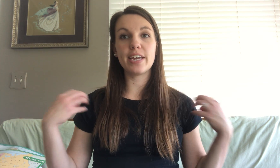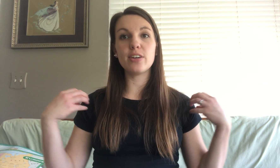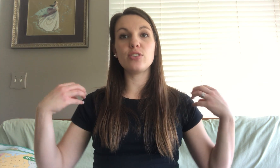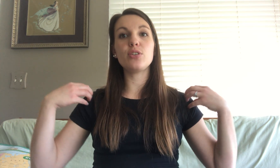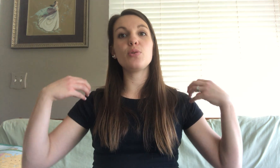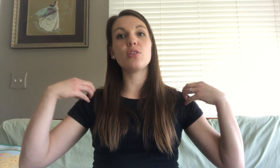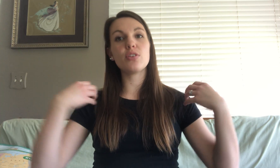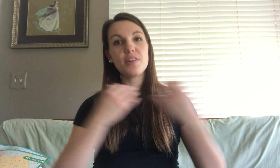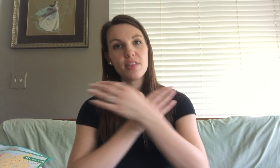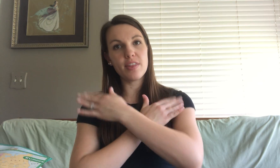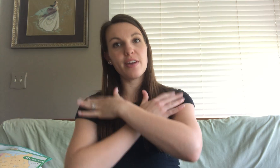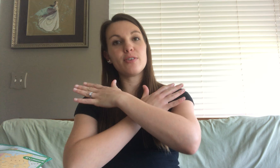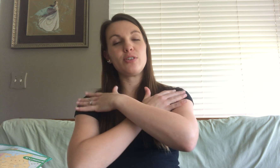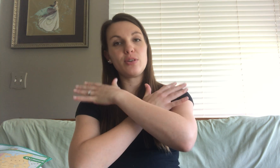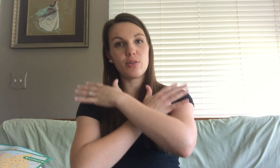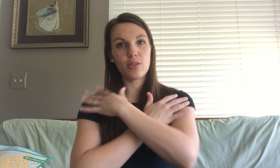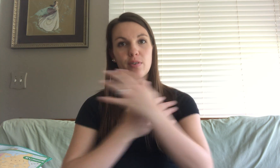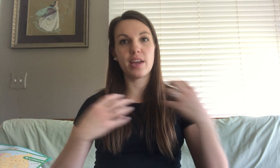here two three there two three.